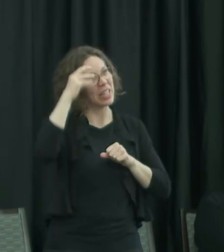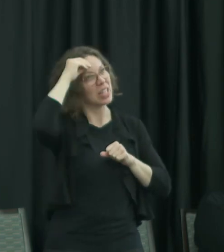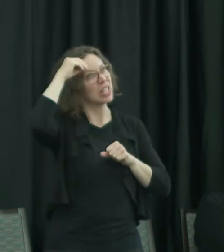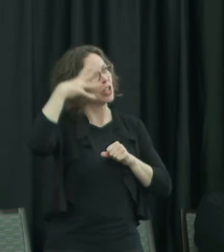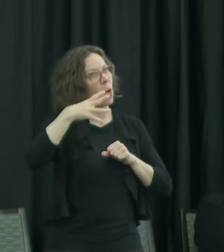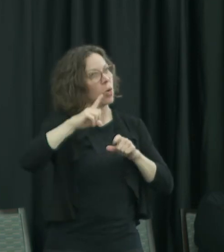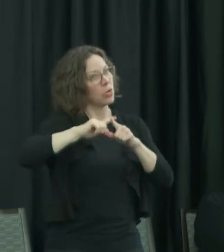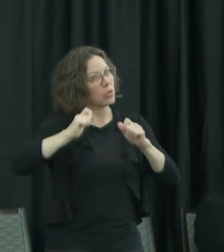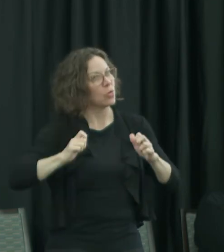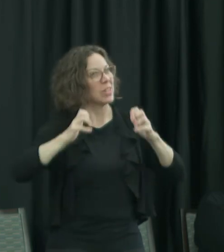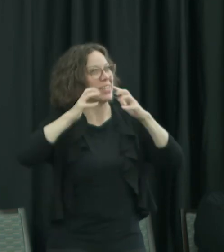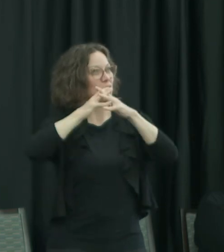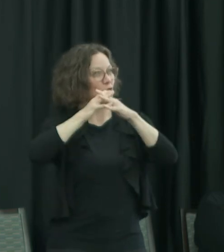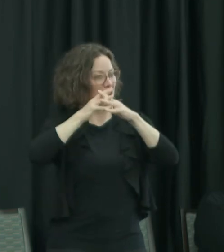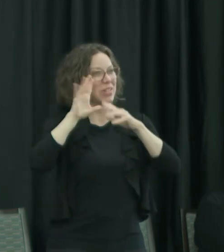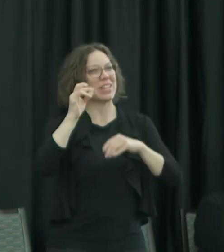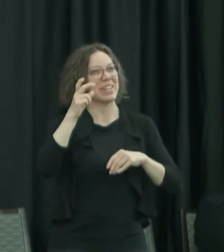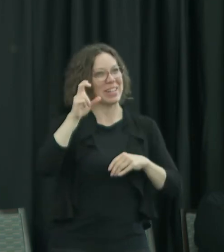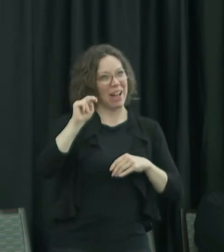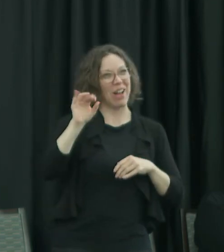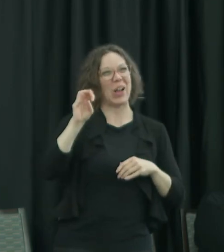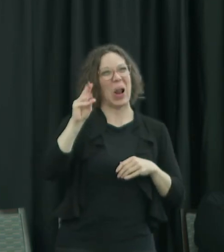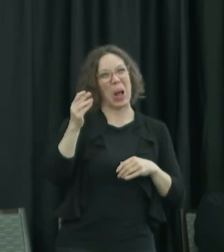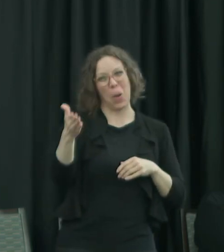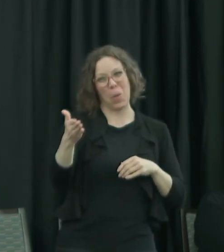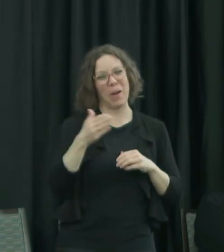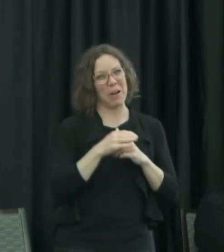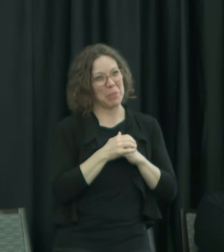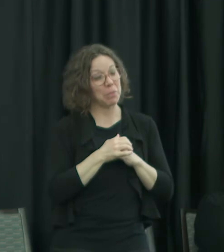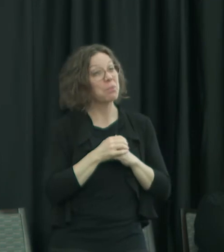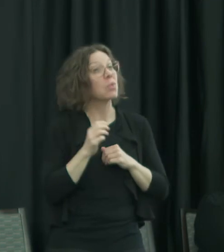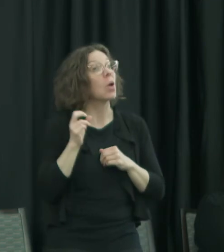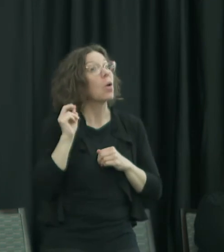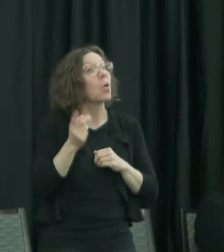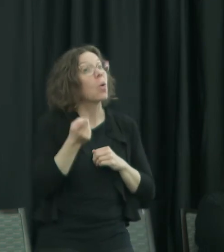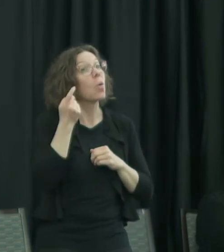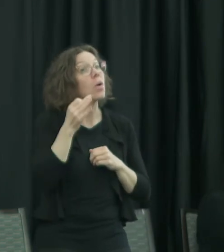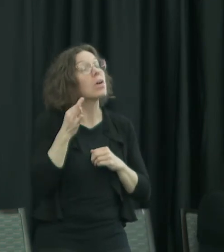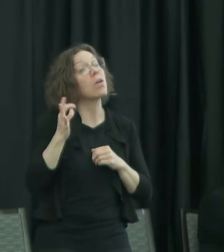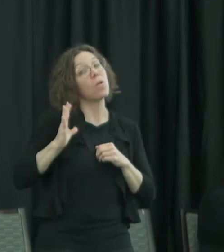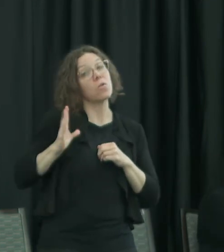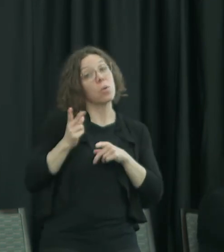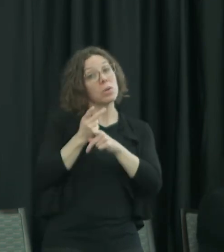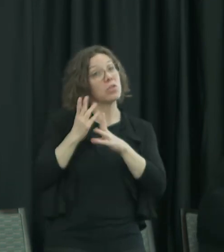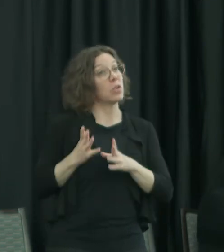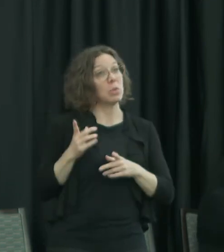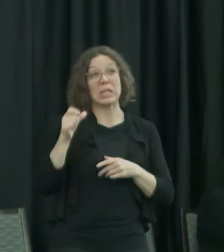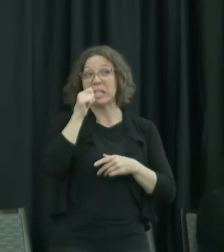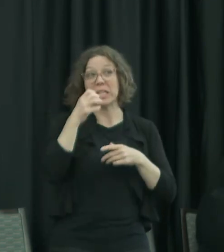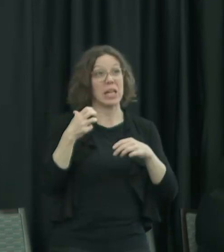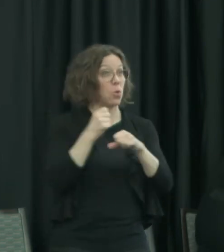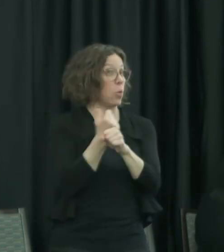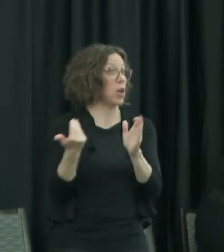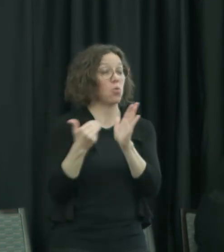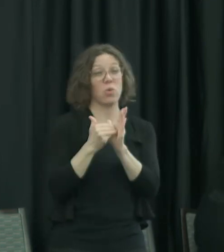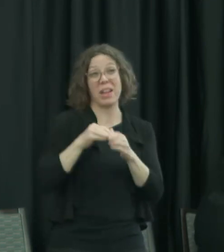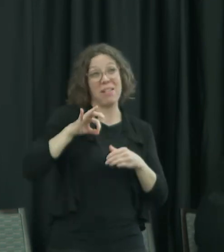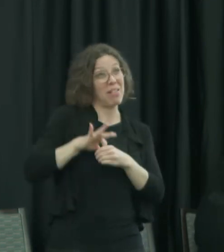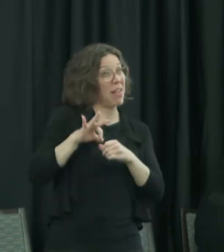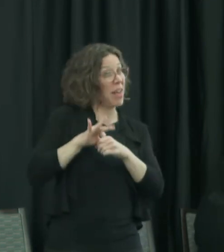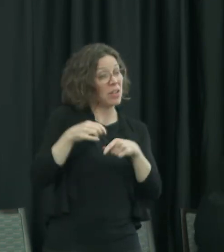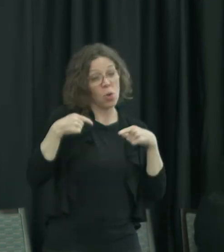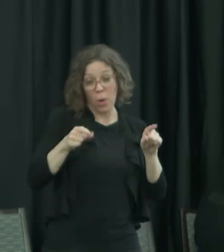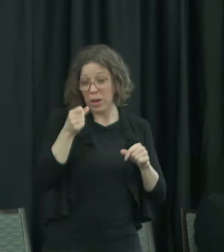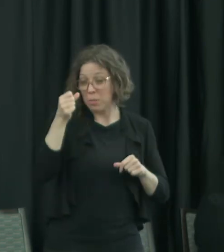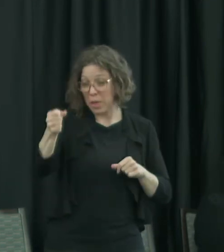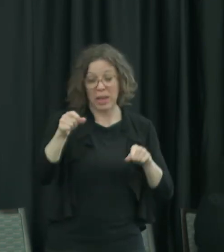be constructed in Coggan, Iowa. Nor the fact that one of the former supervisors who did not win re-election when he was placed